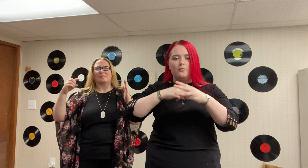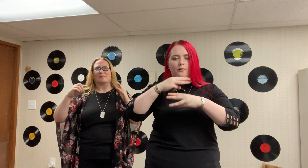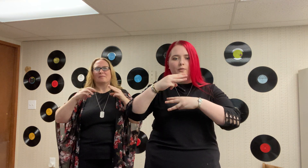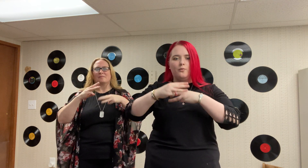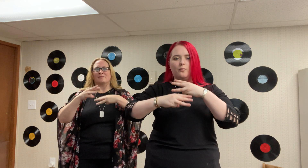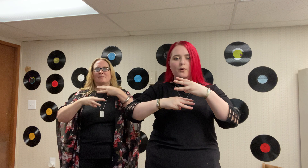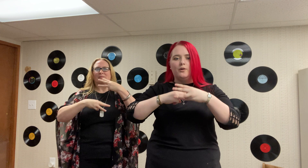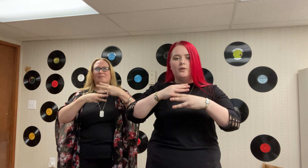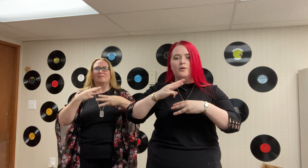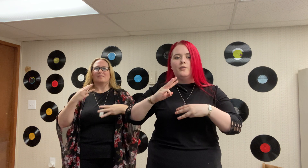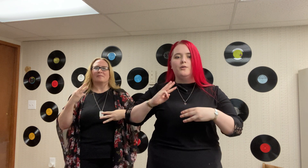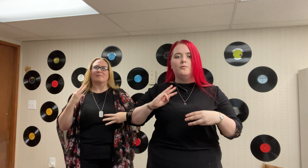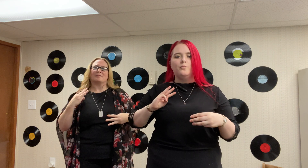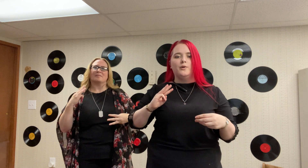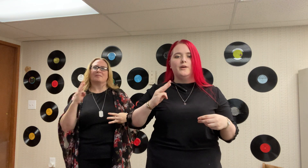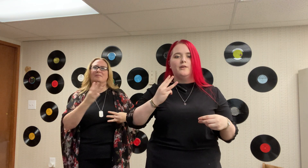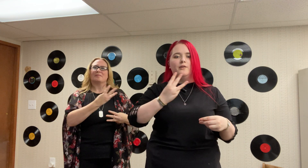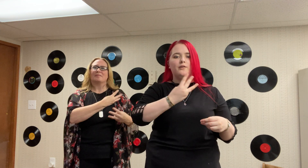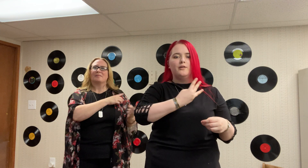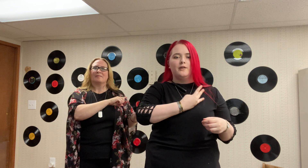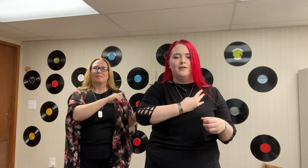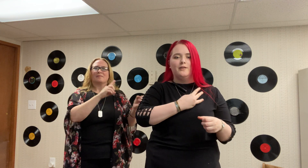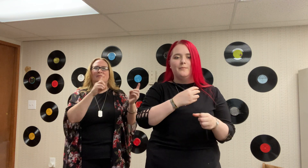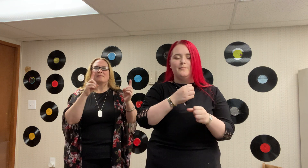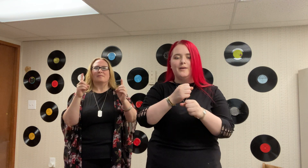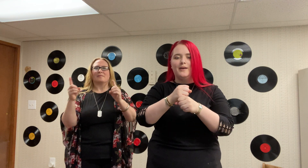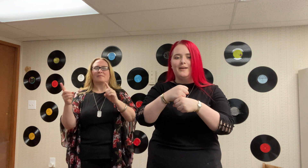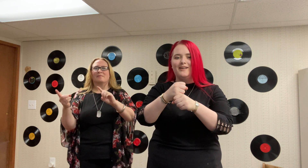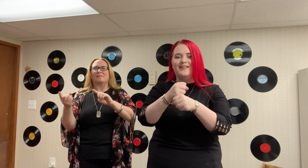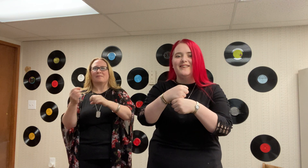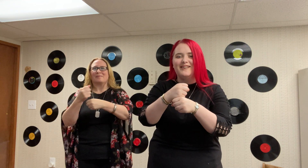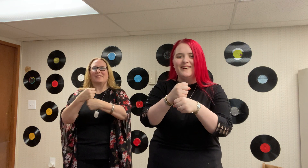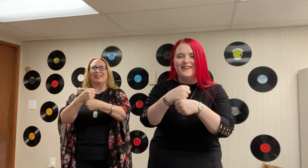the world we're gonna make.